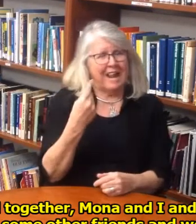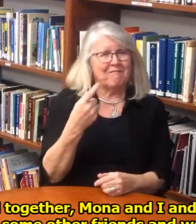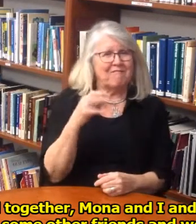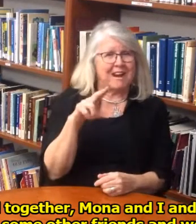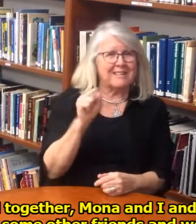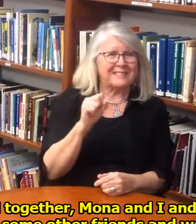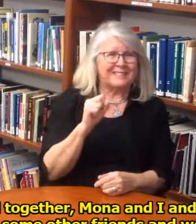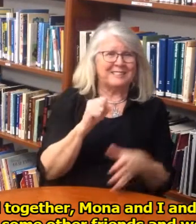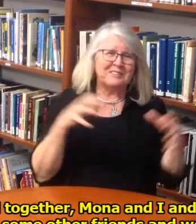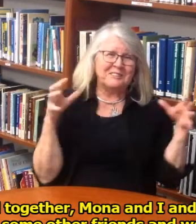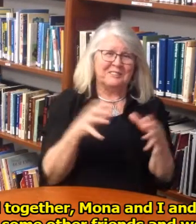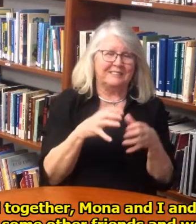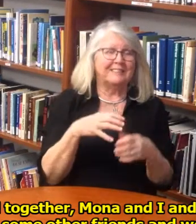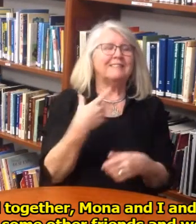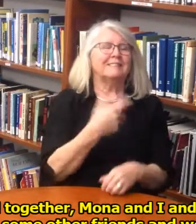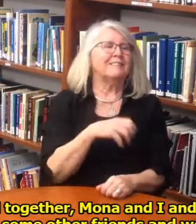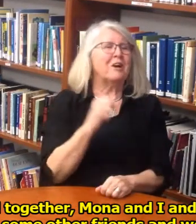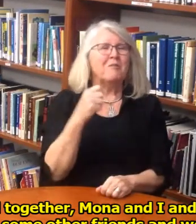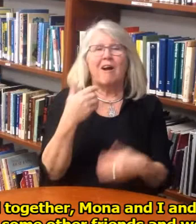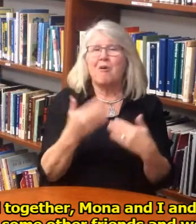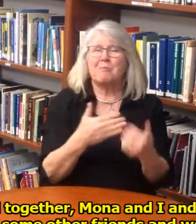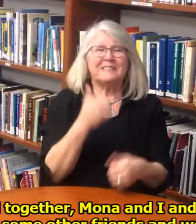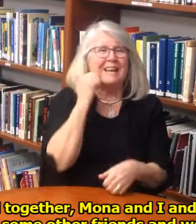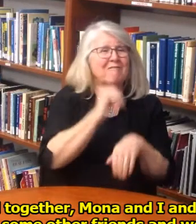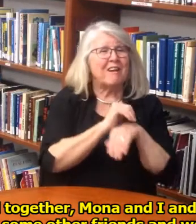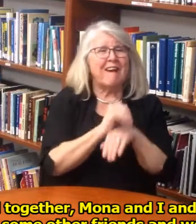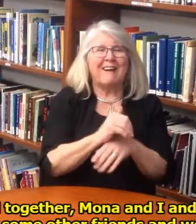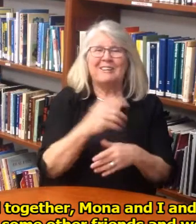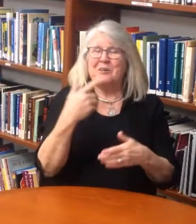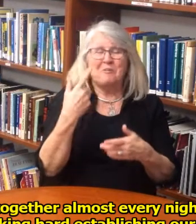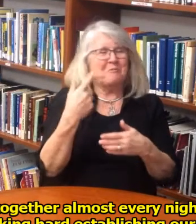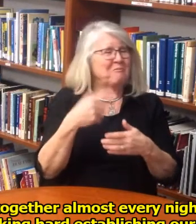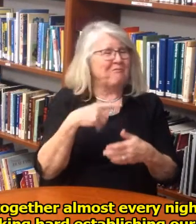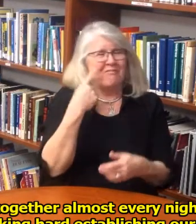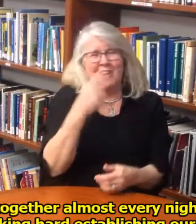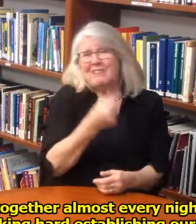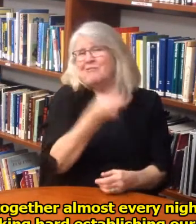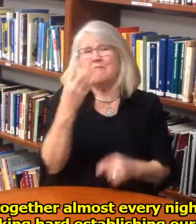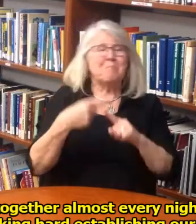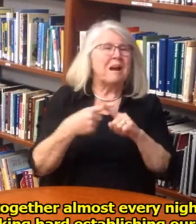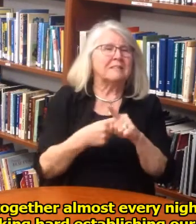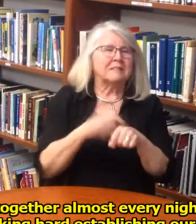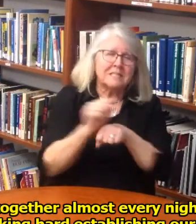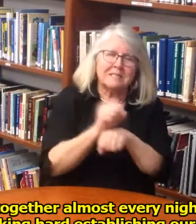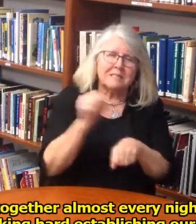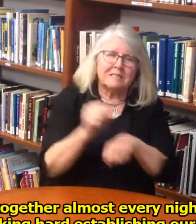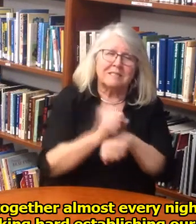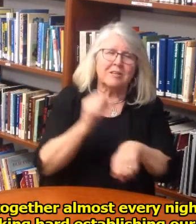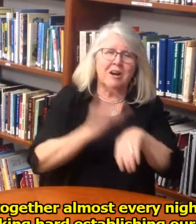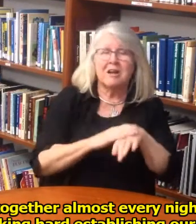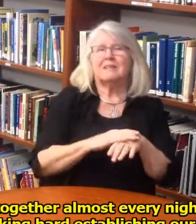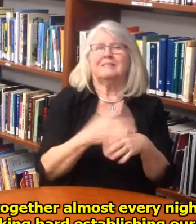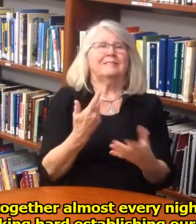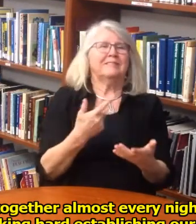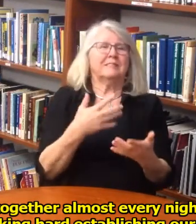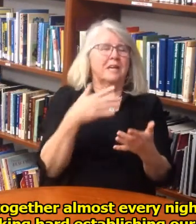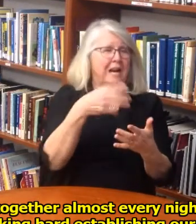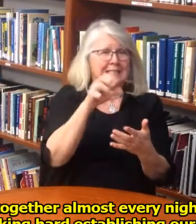other friends, and we got together and we were together almost every night for a few months,